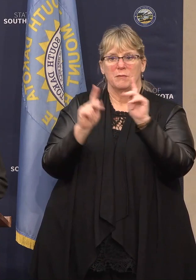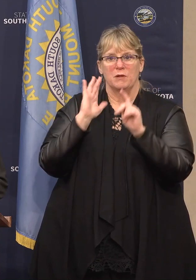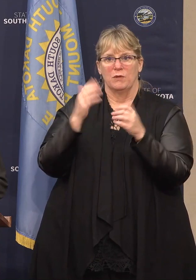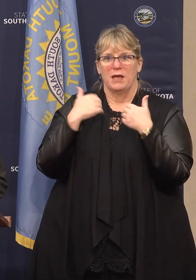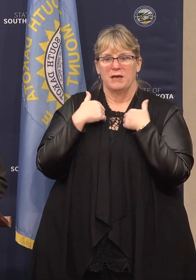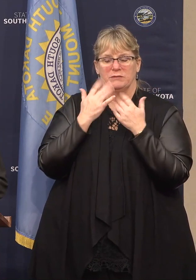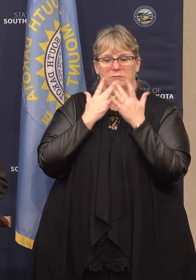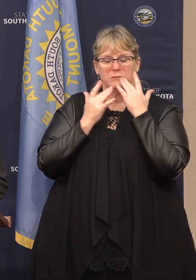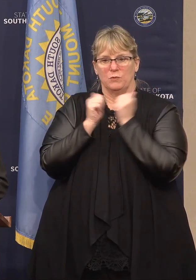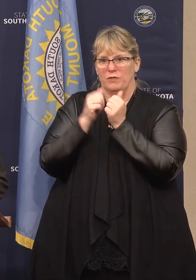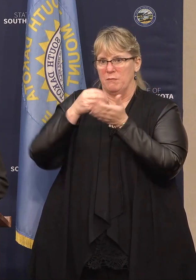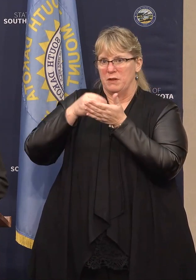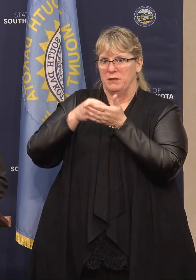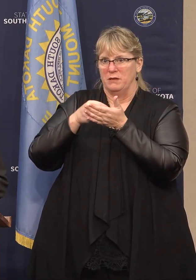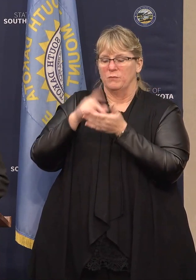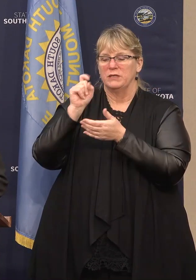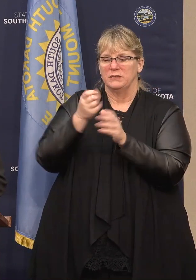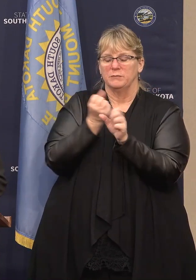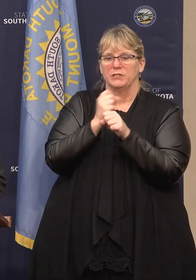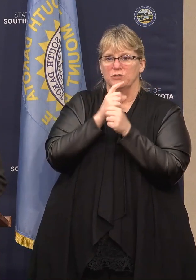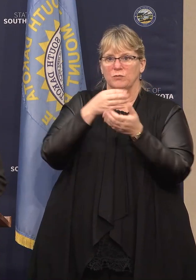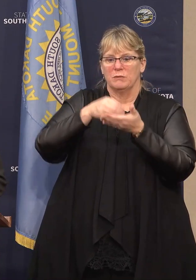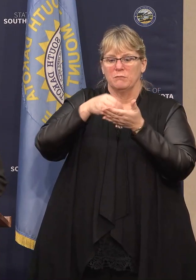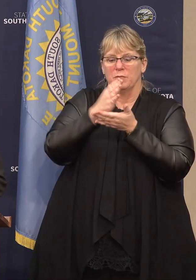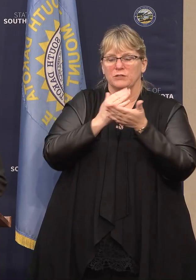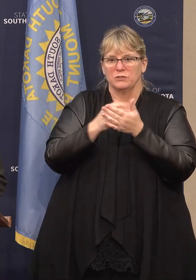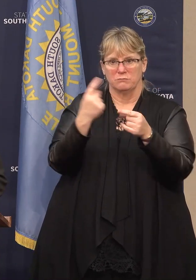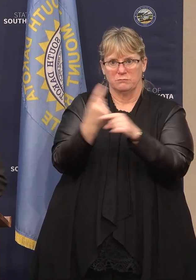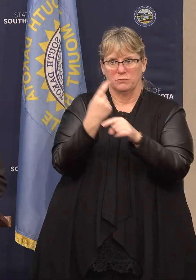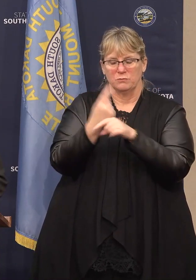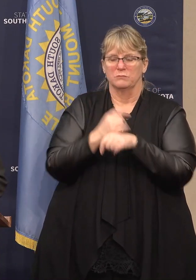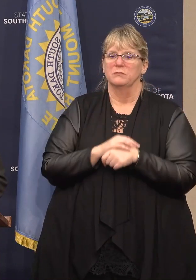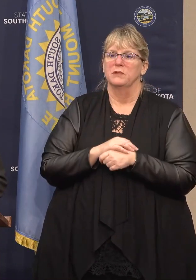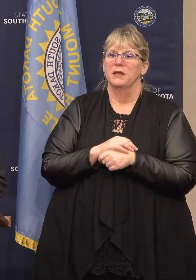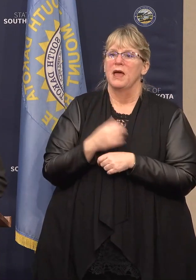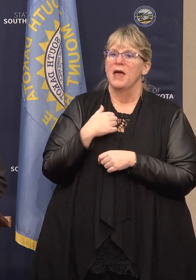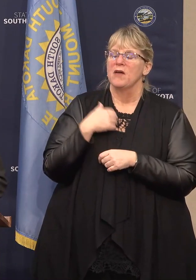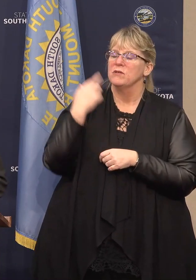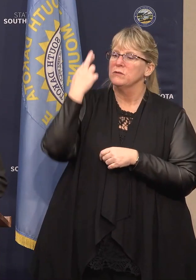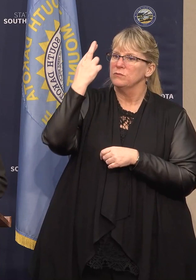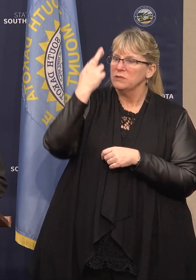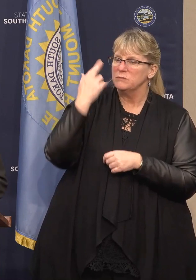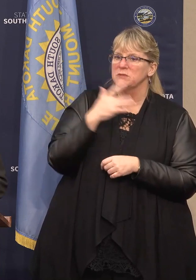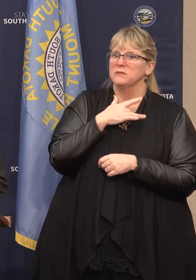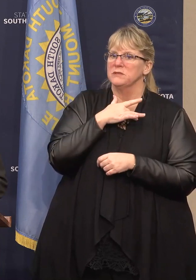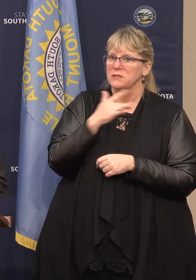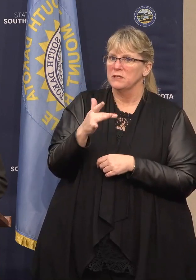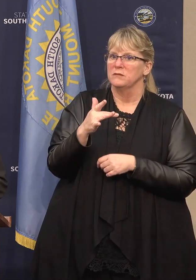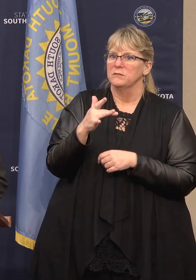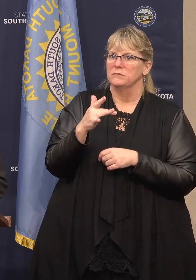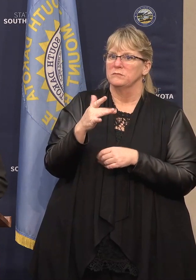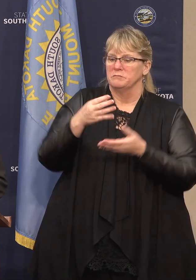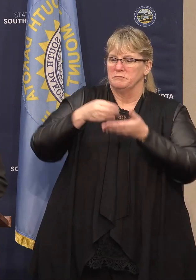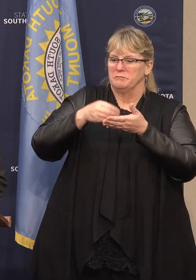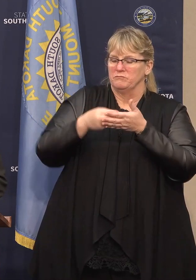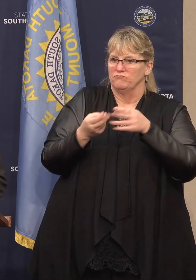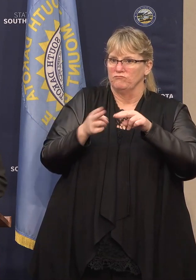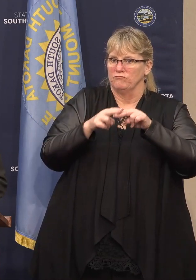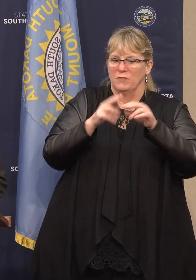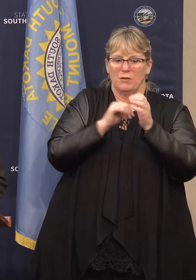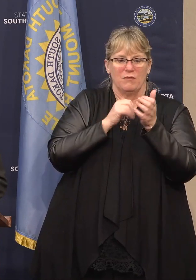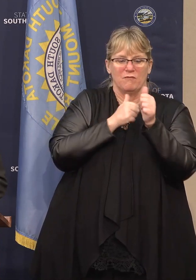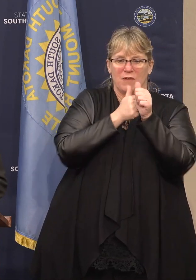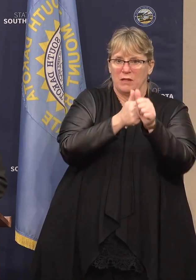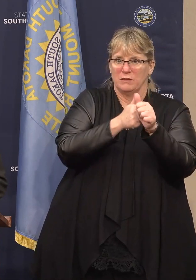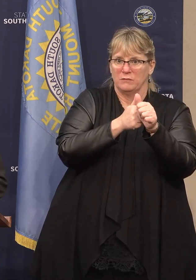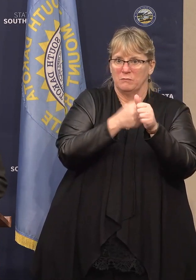make sure that we're budgeting appropriately, having a reasonable, typical revenue growth model that we've always followed for many